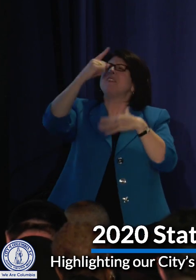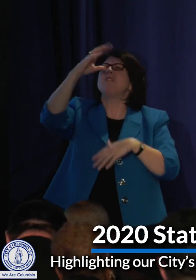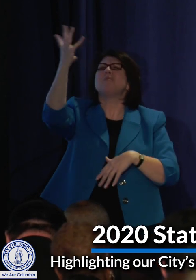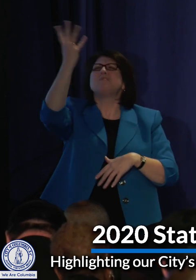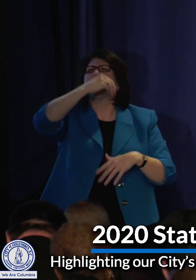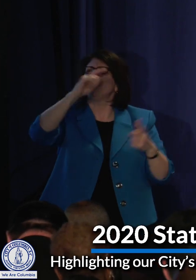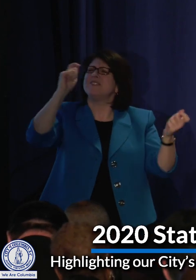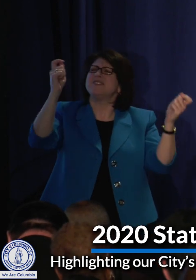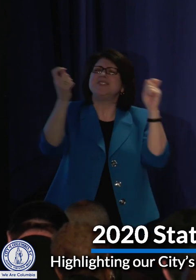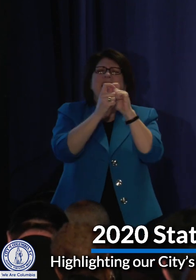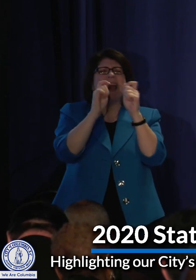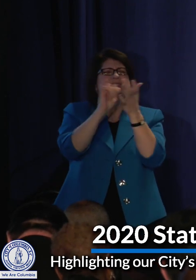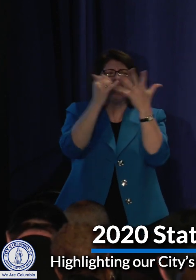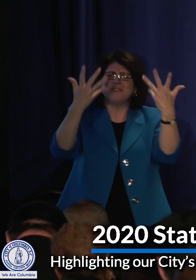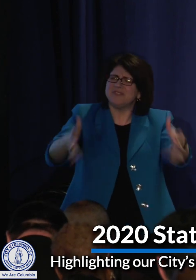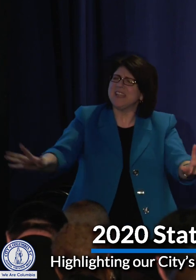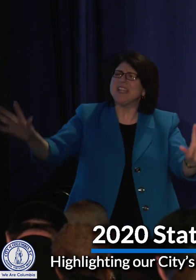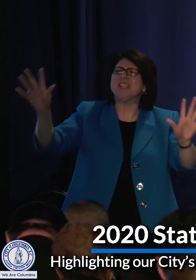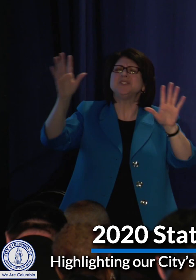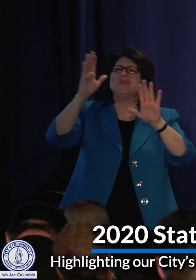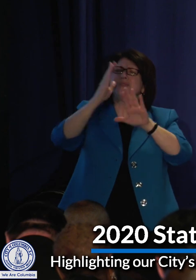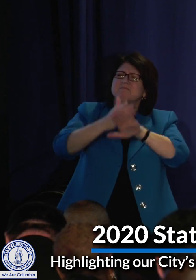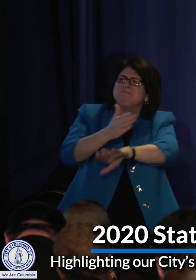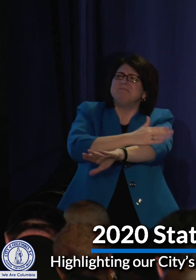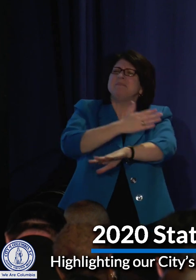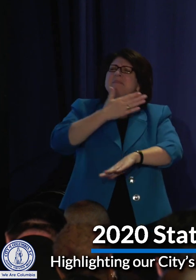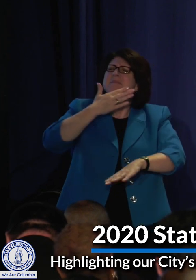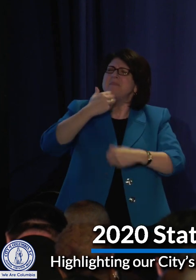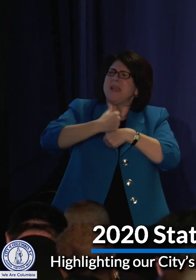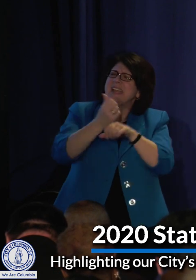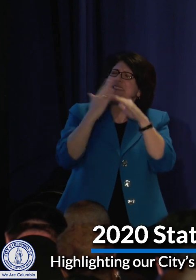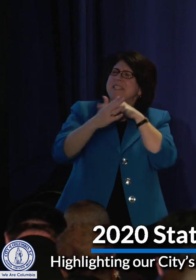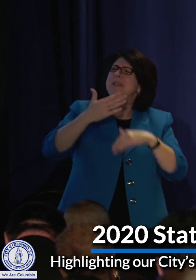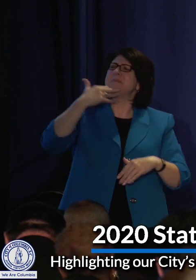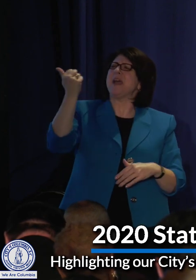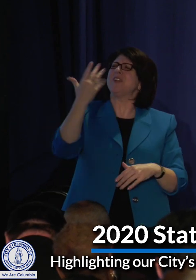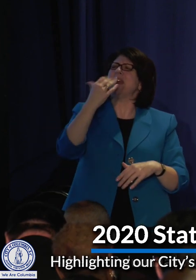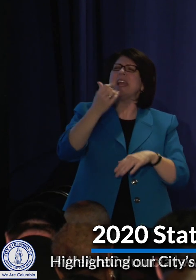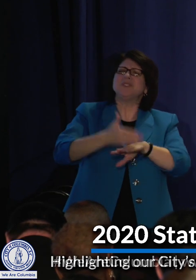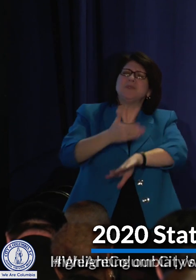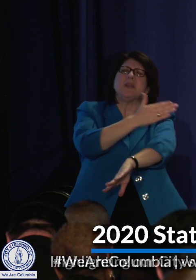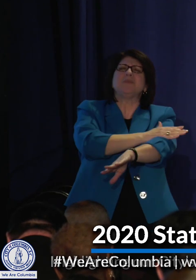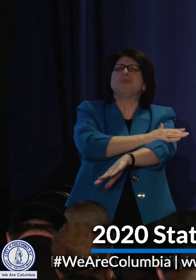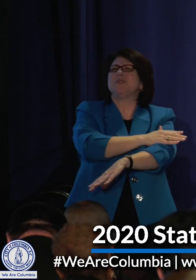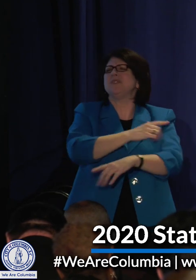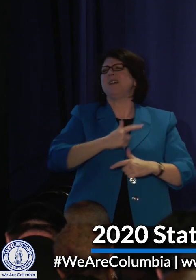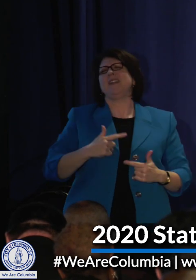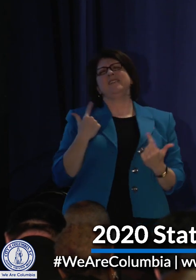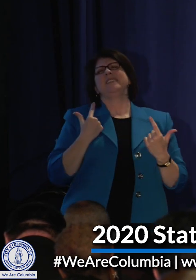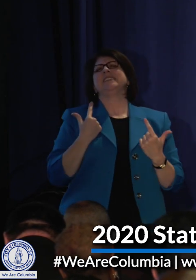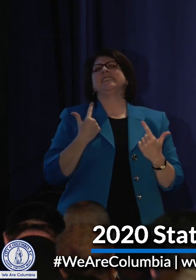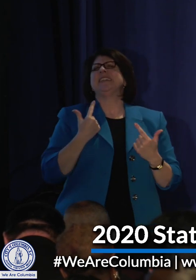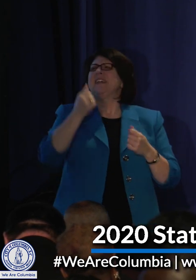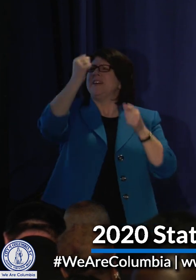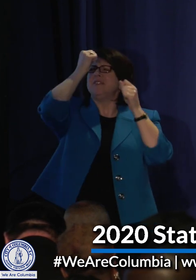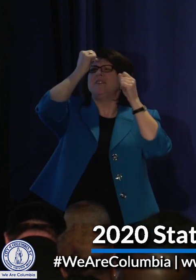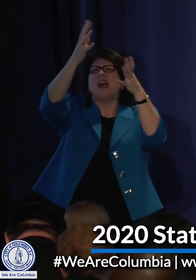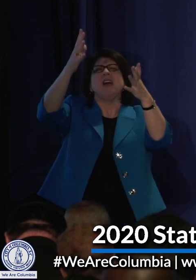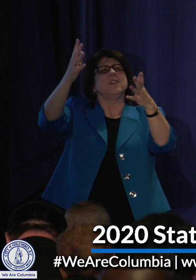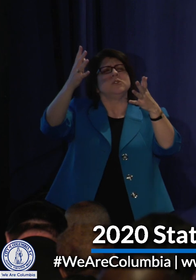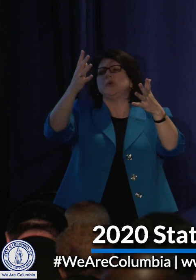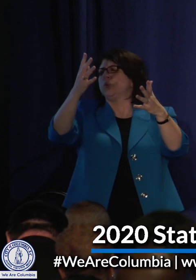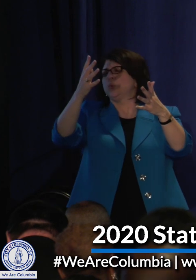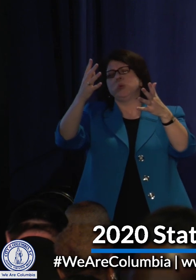beautiful change that has taken place to better our city and to improve the quality of life. Father, we would be